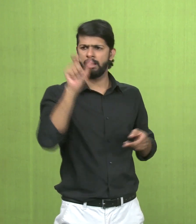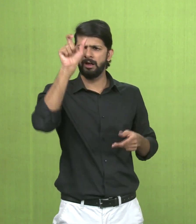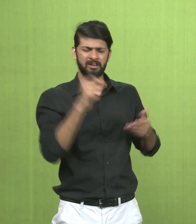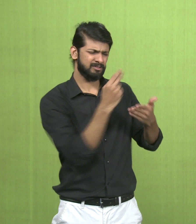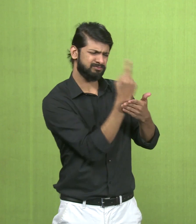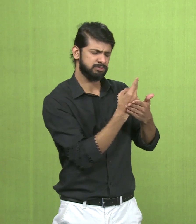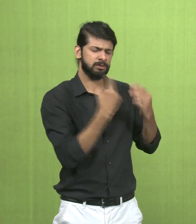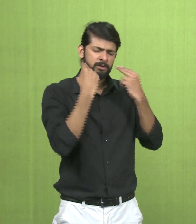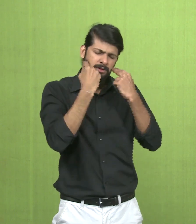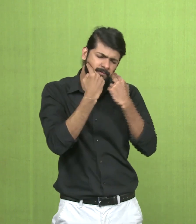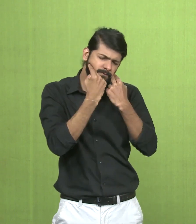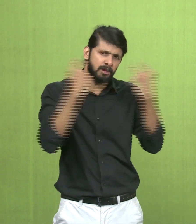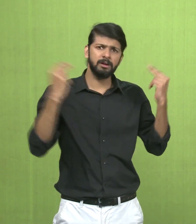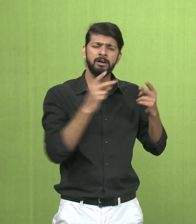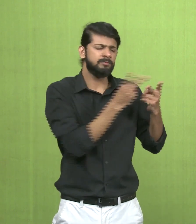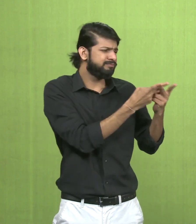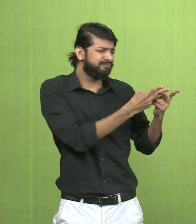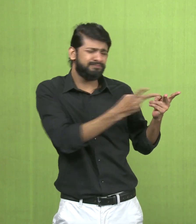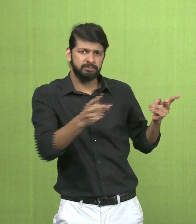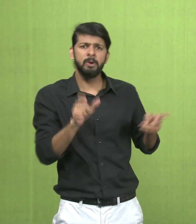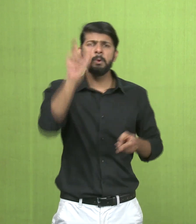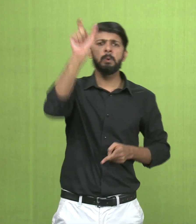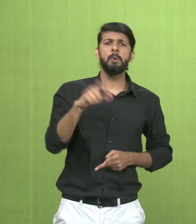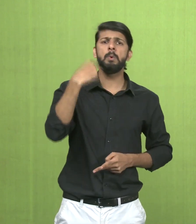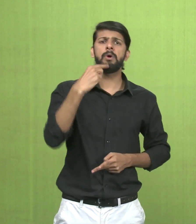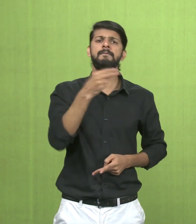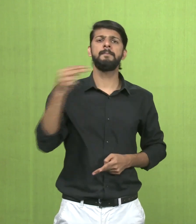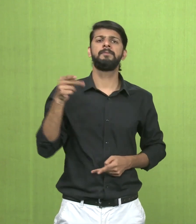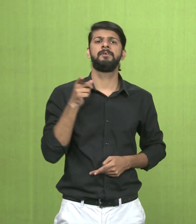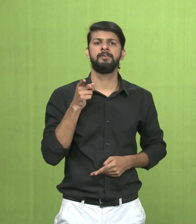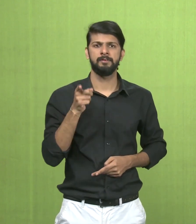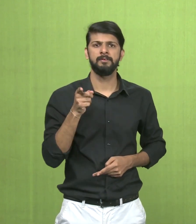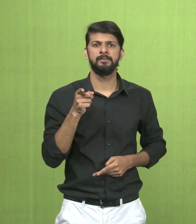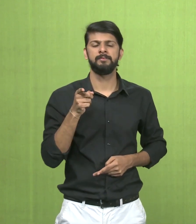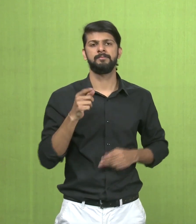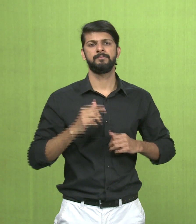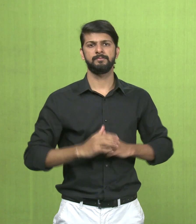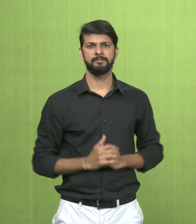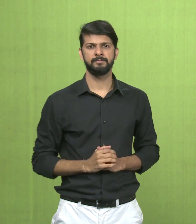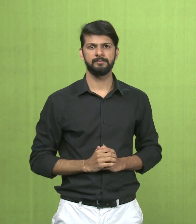Who is considered as one of the famous artists of still life?